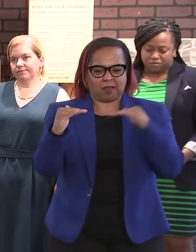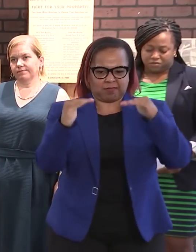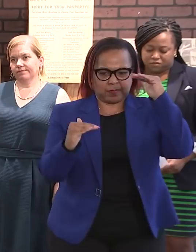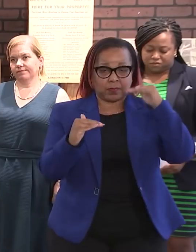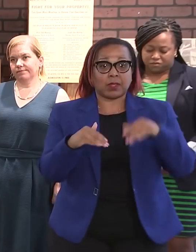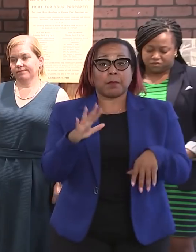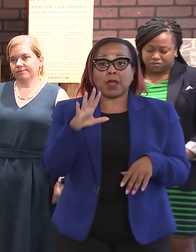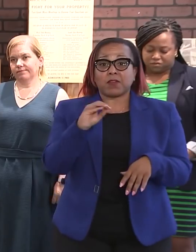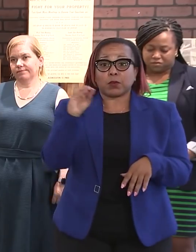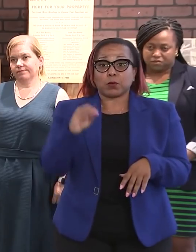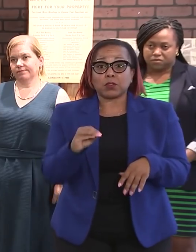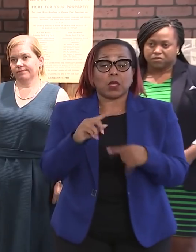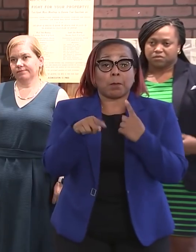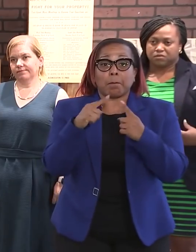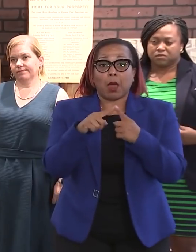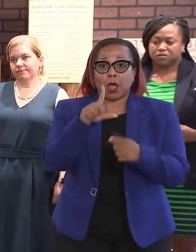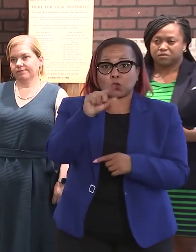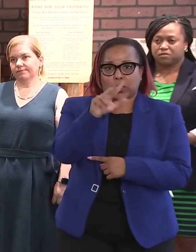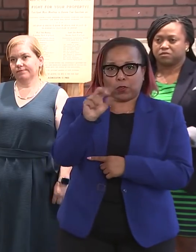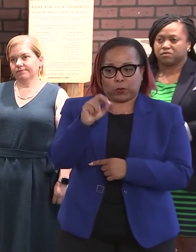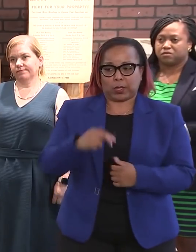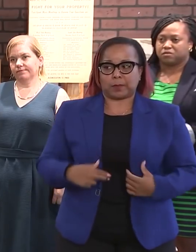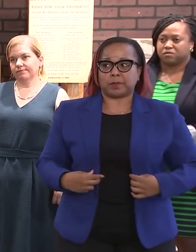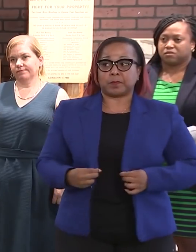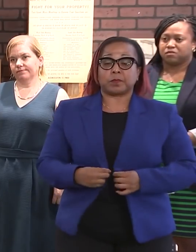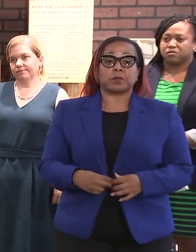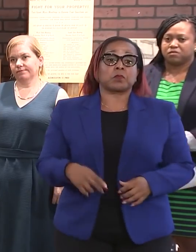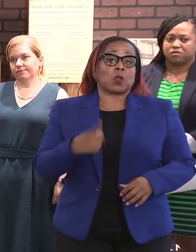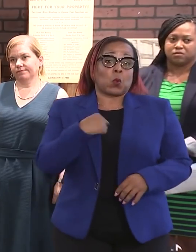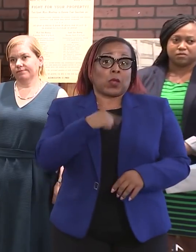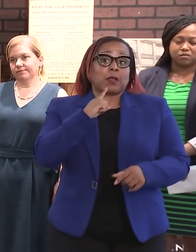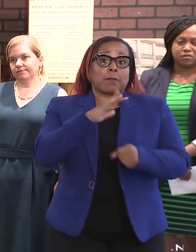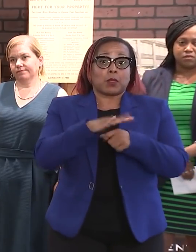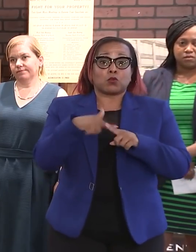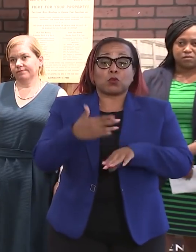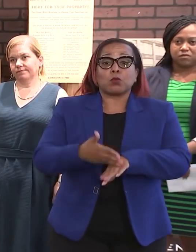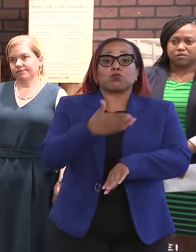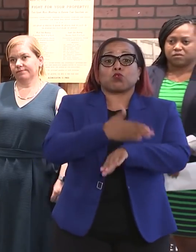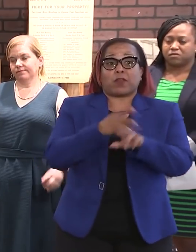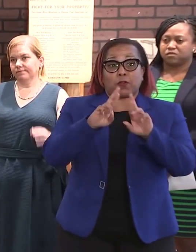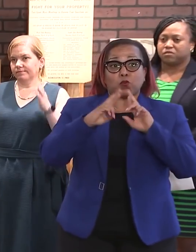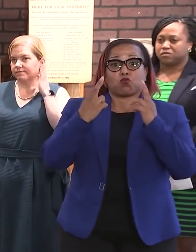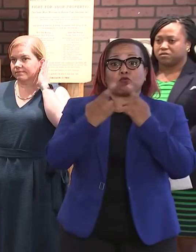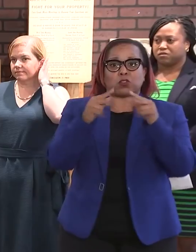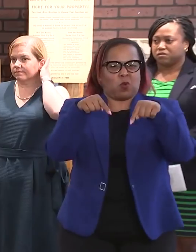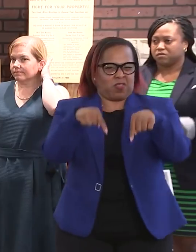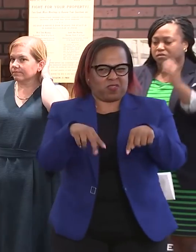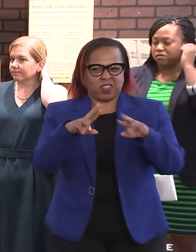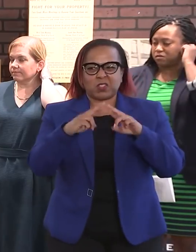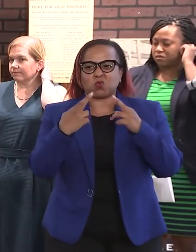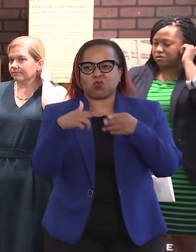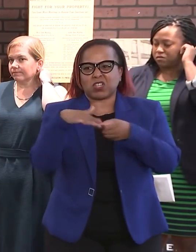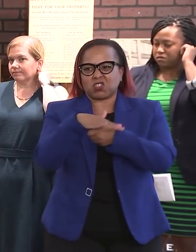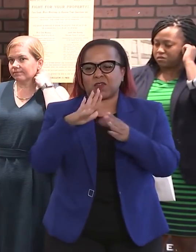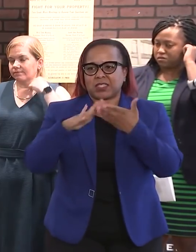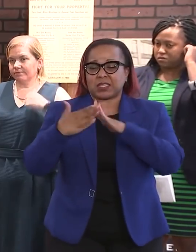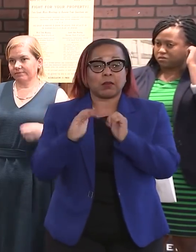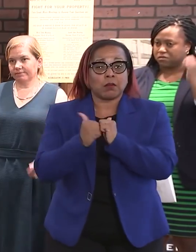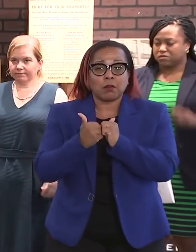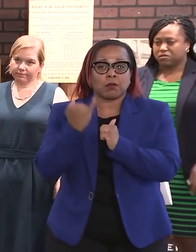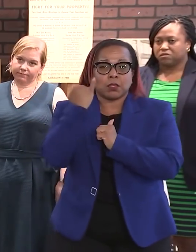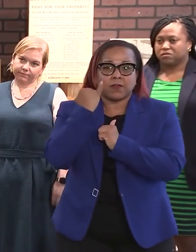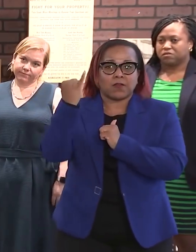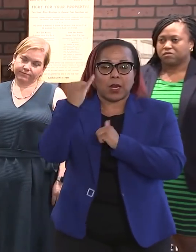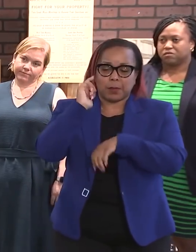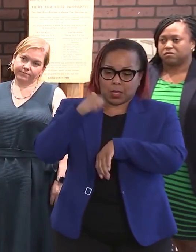by 50% by 2030. We are committed to improving the region, or this region of the city, by